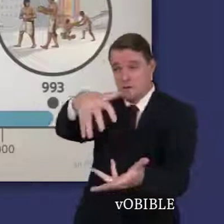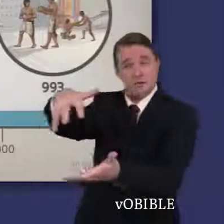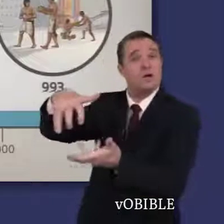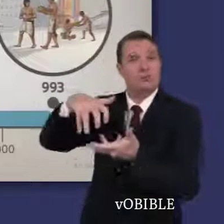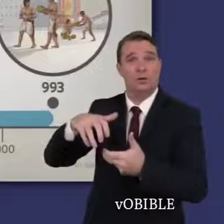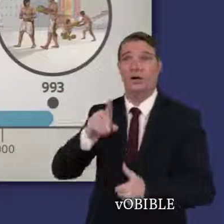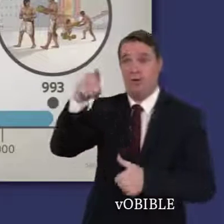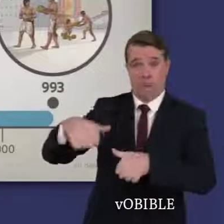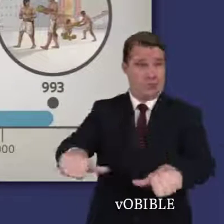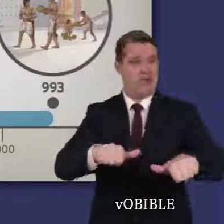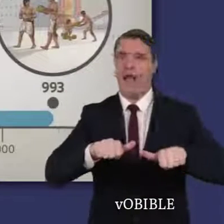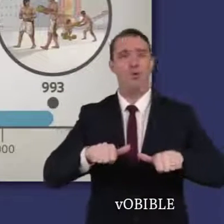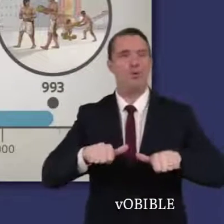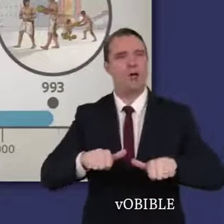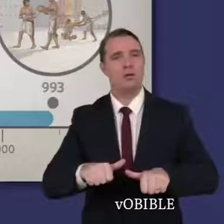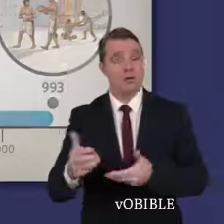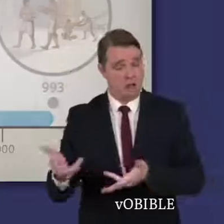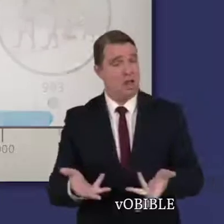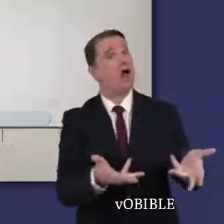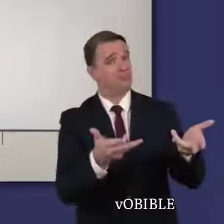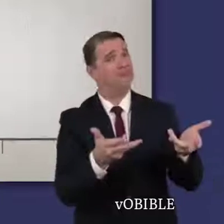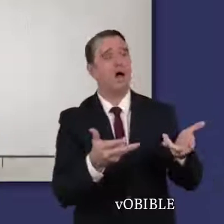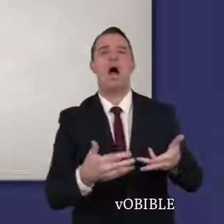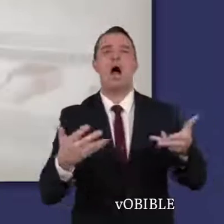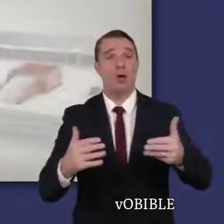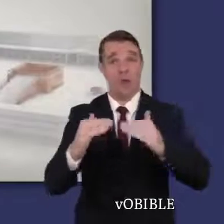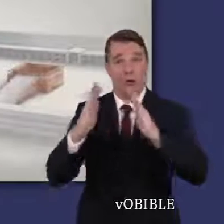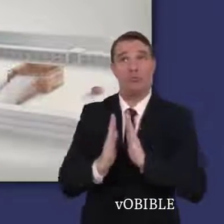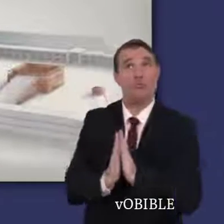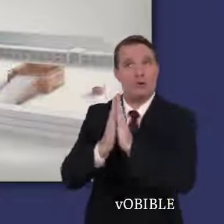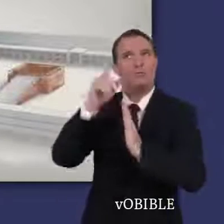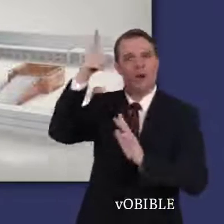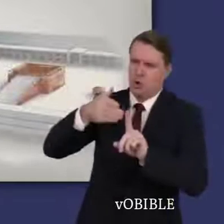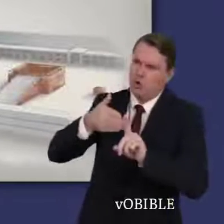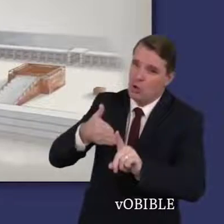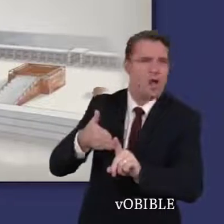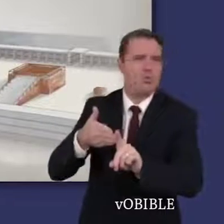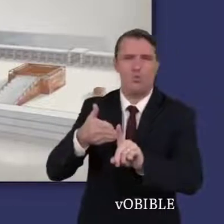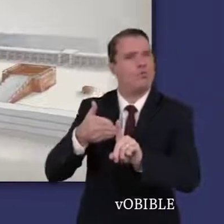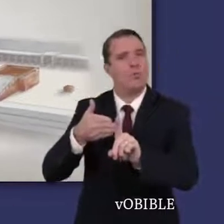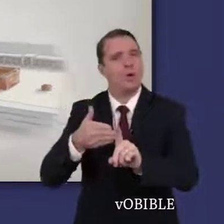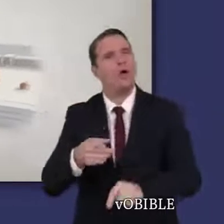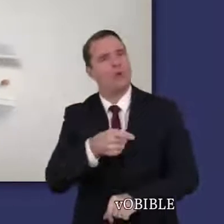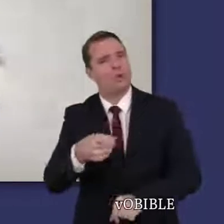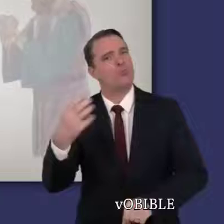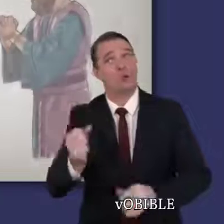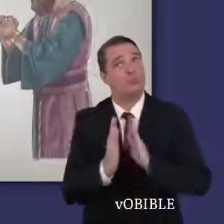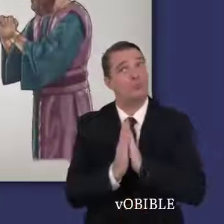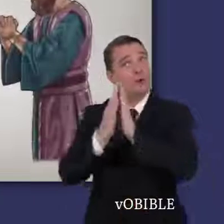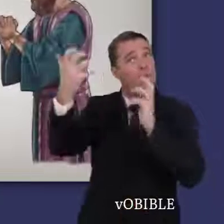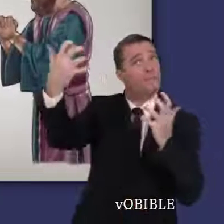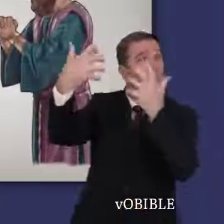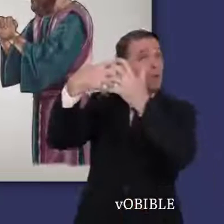to plunder its treasures. This shows that Jehovah is pleased not by impressive buildings, but